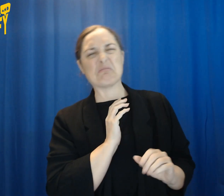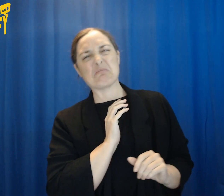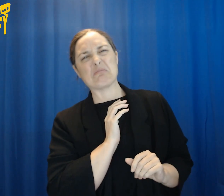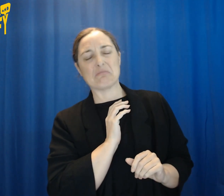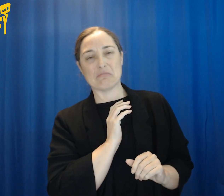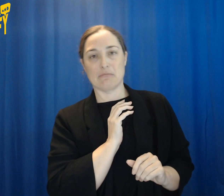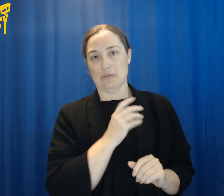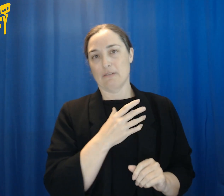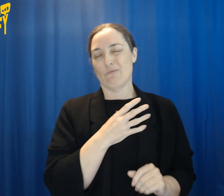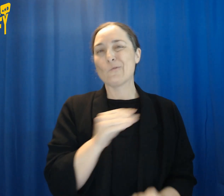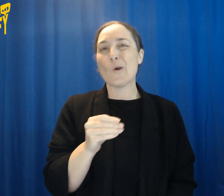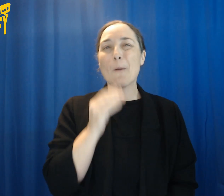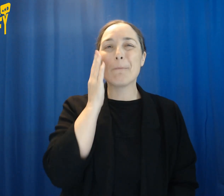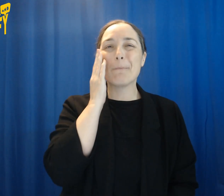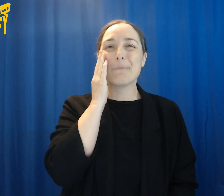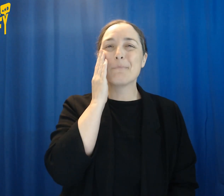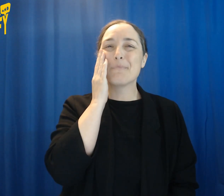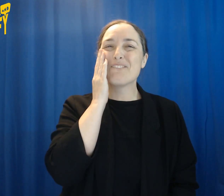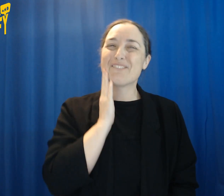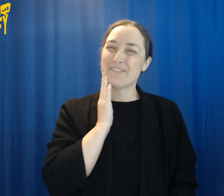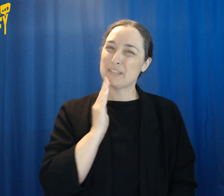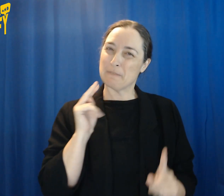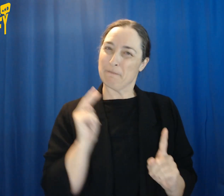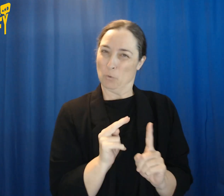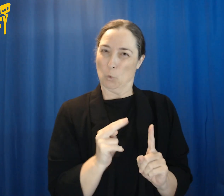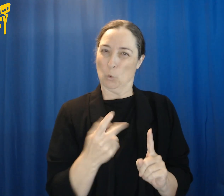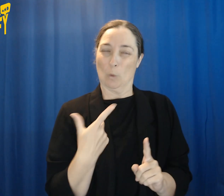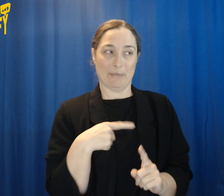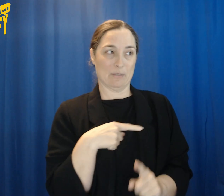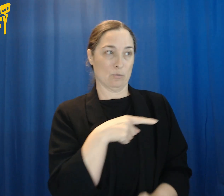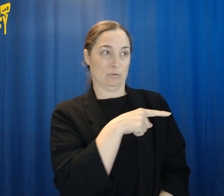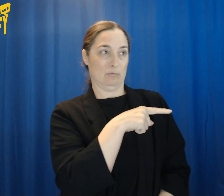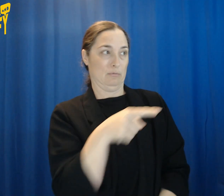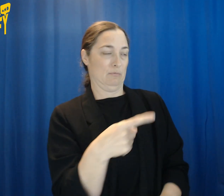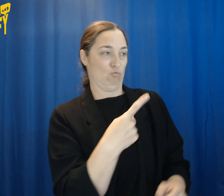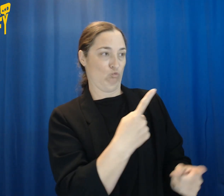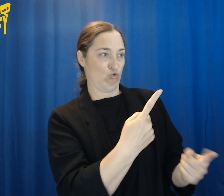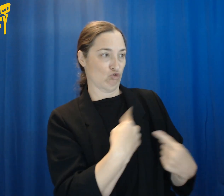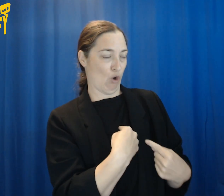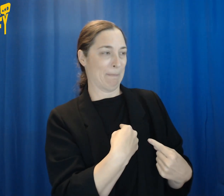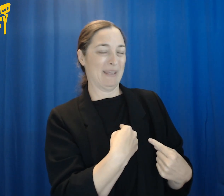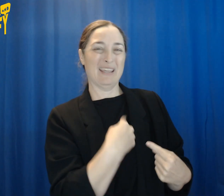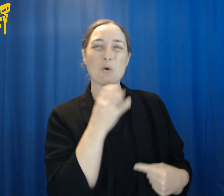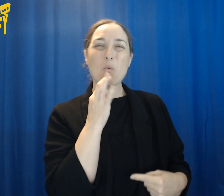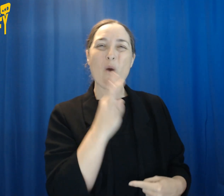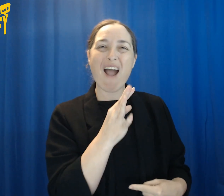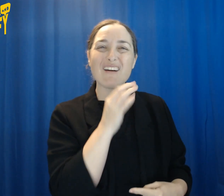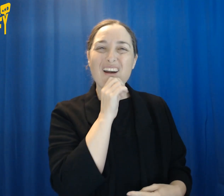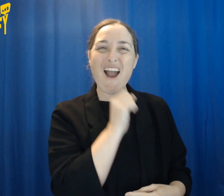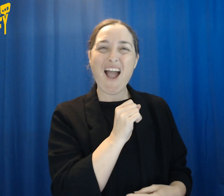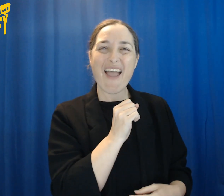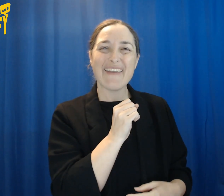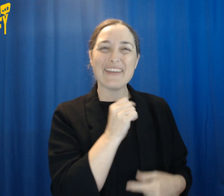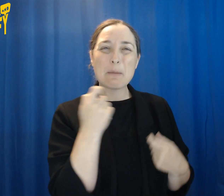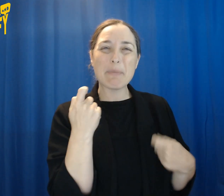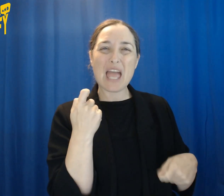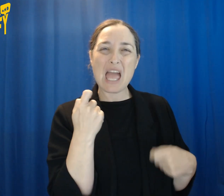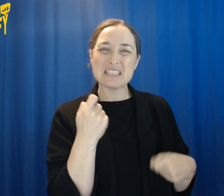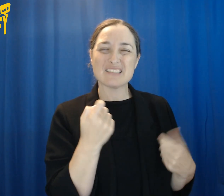feminist perspective, is that I was only ever being fed bands by white guys. And then I grew